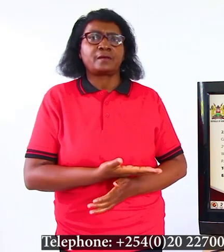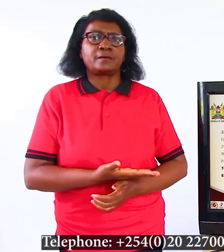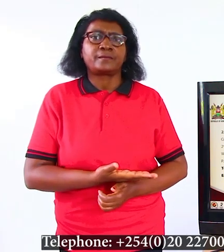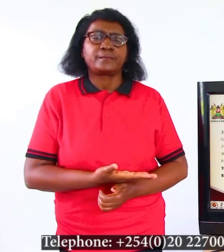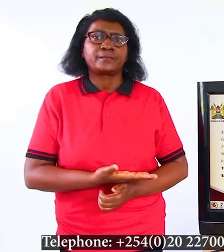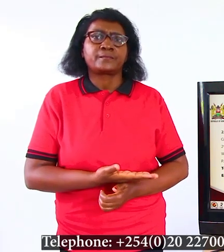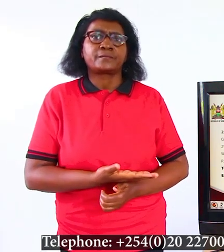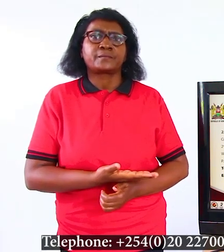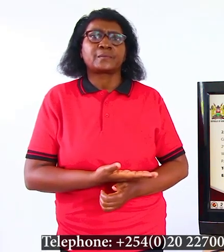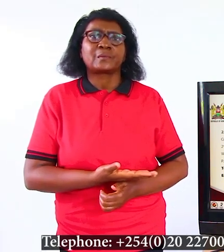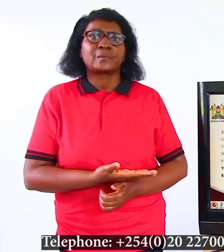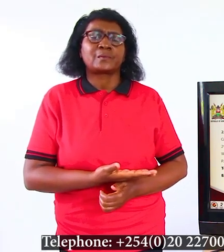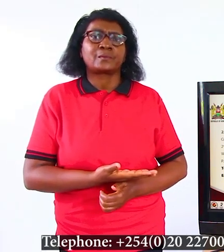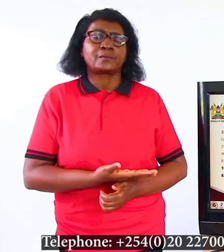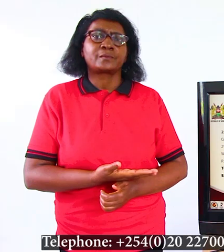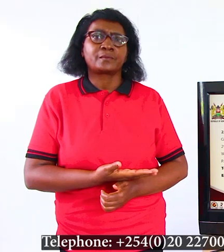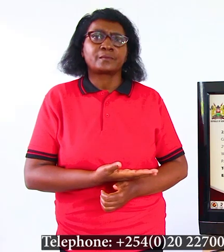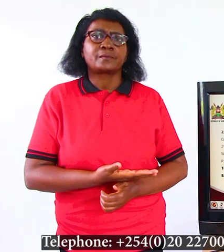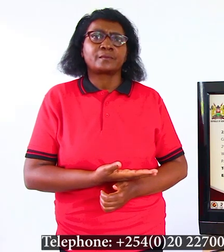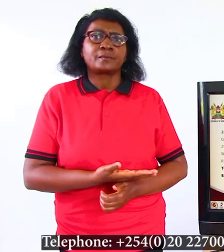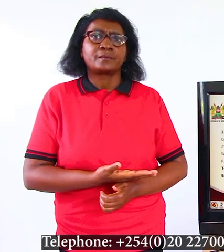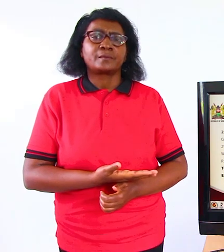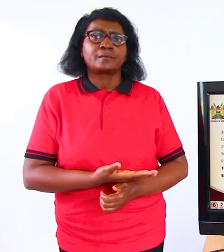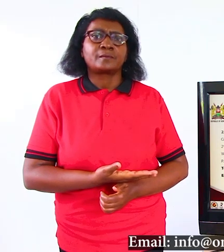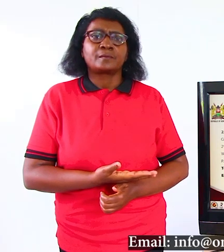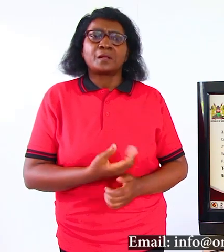221 349 toll free. Email